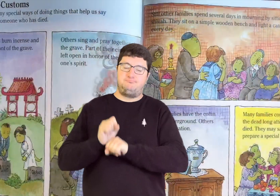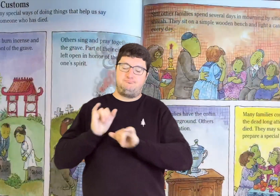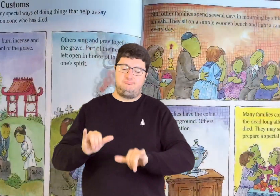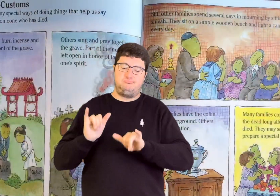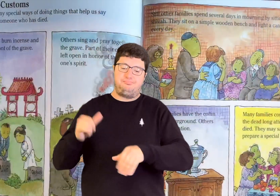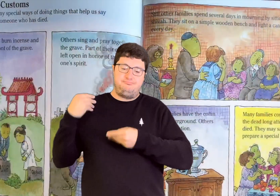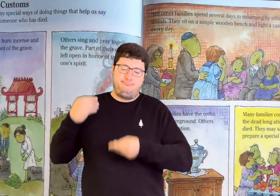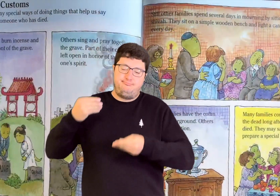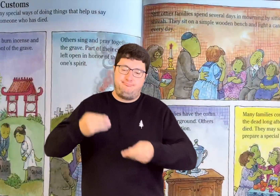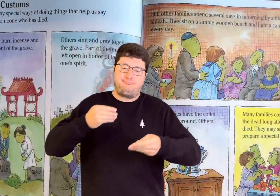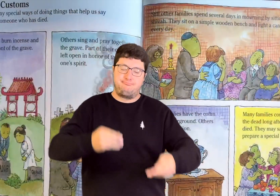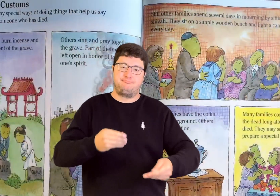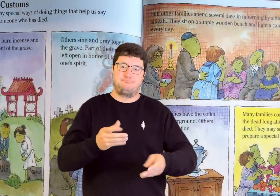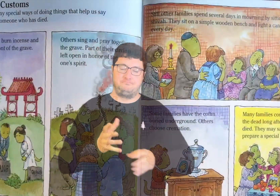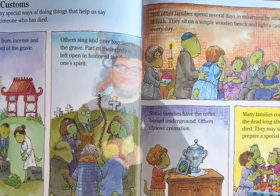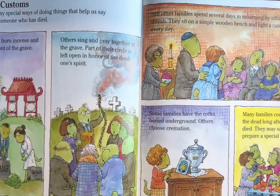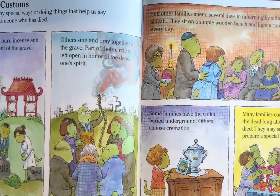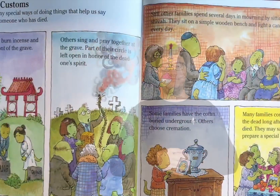Keeping customs.